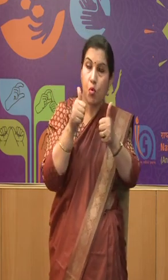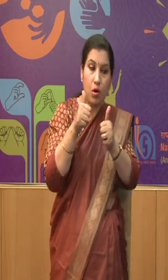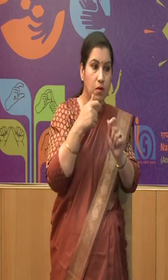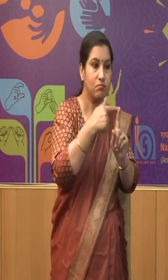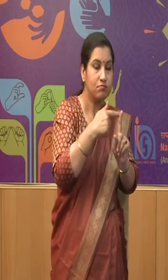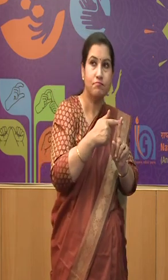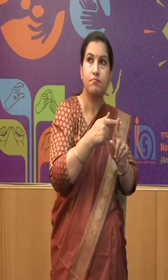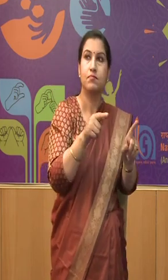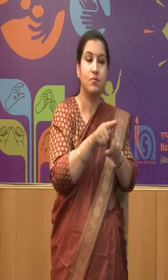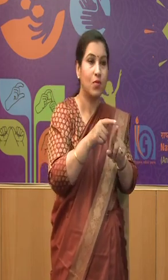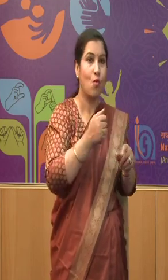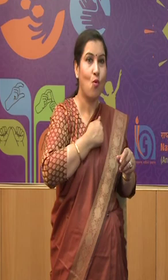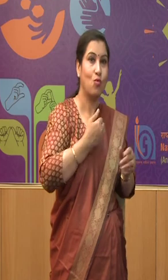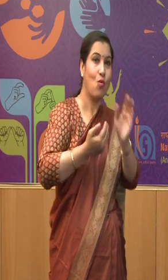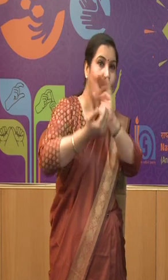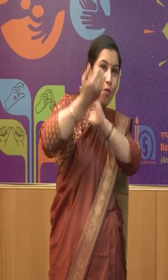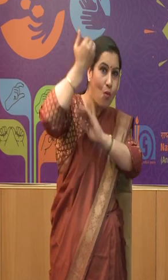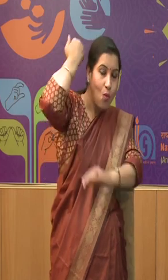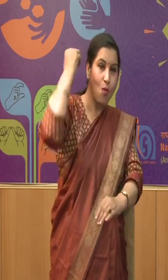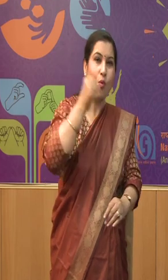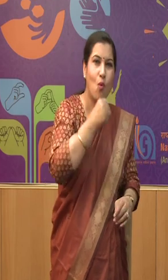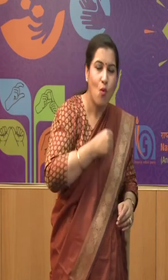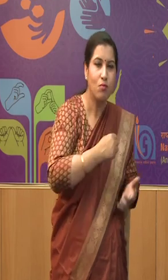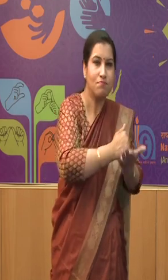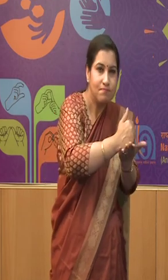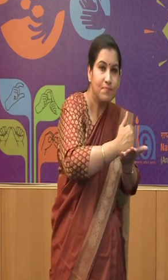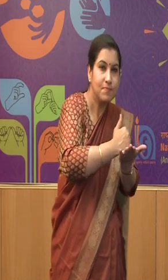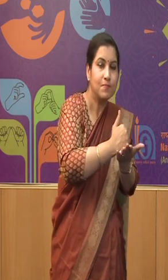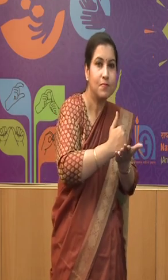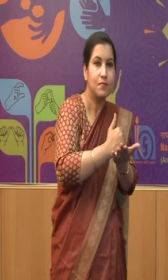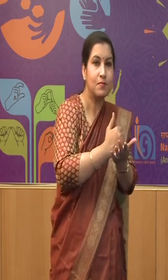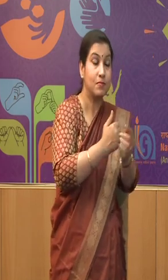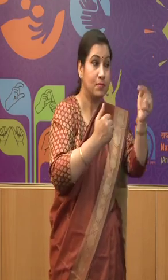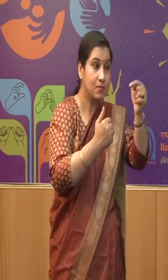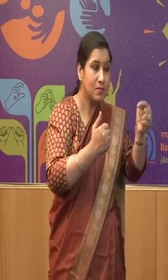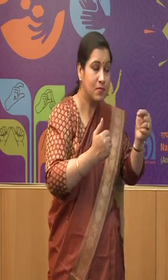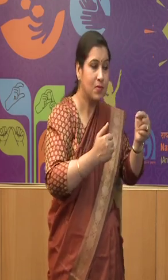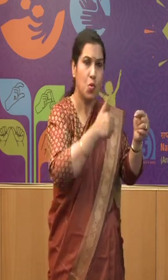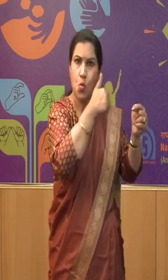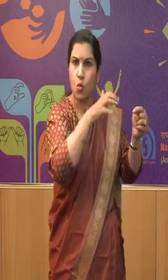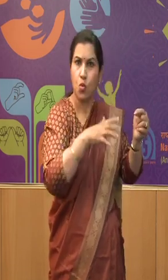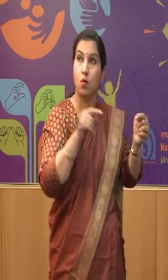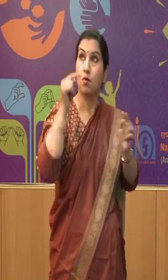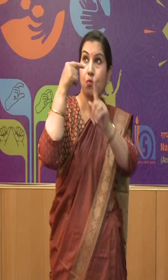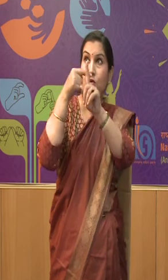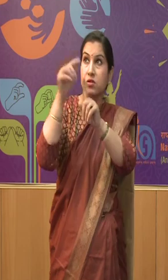leaving the old and evil practices in Indian culture and religion.